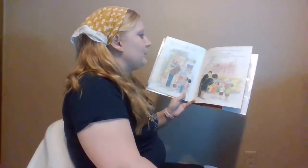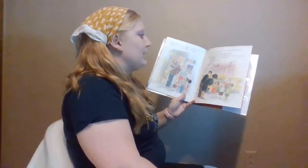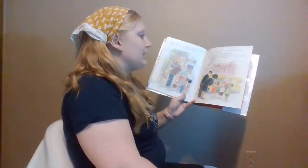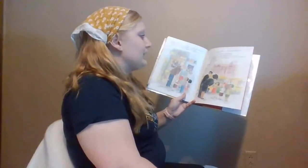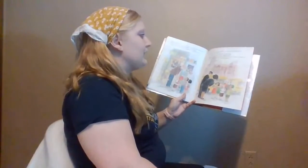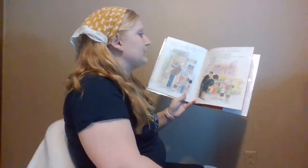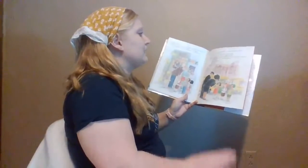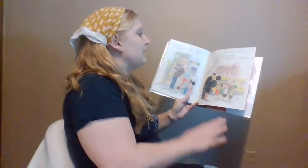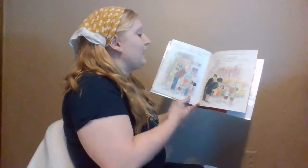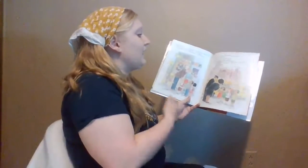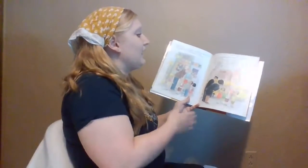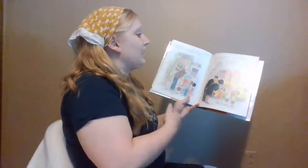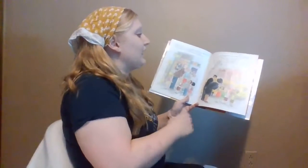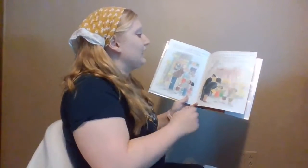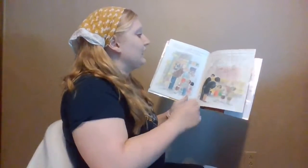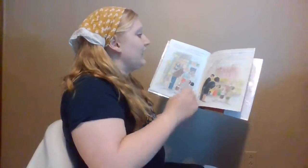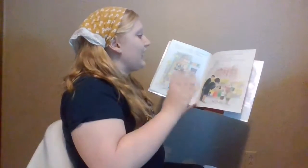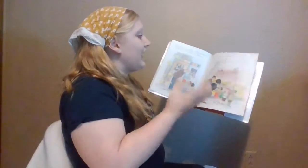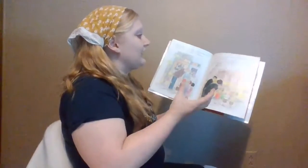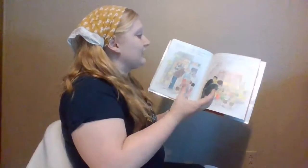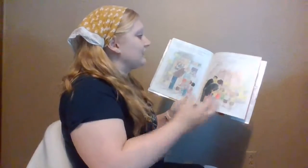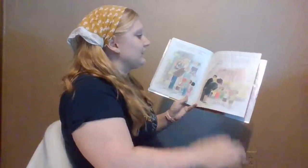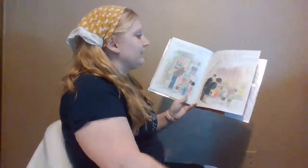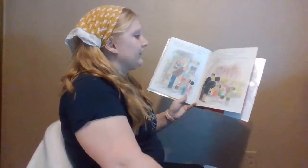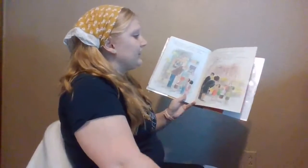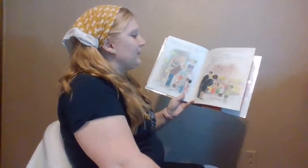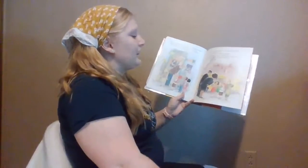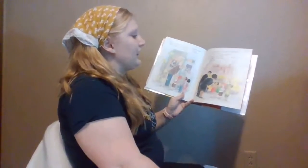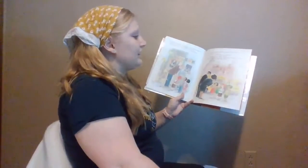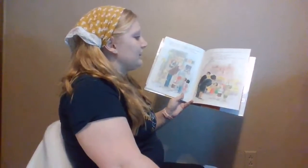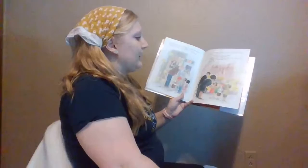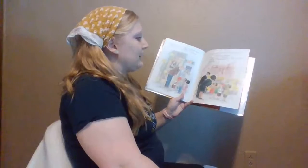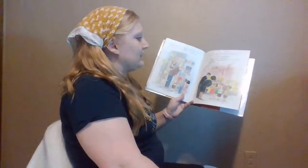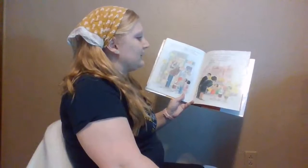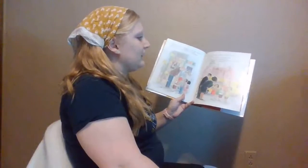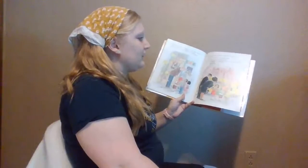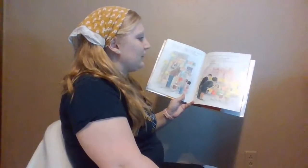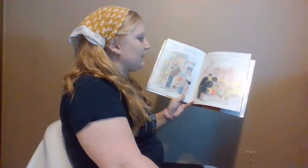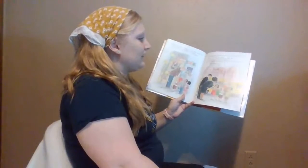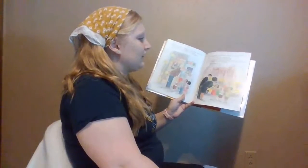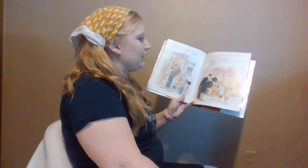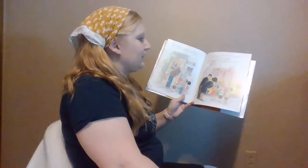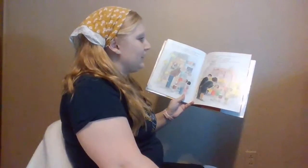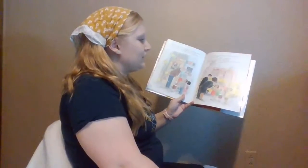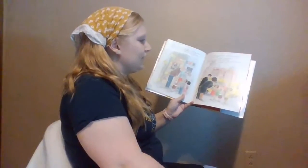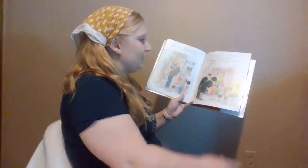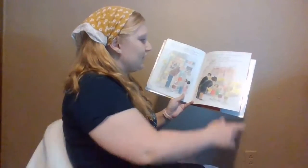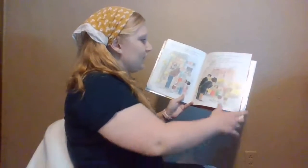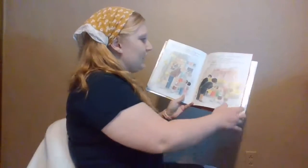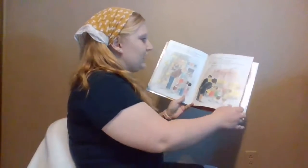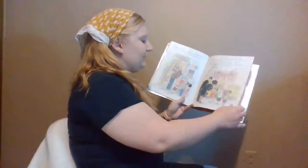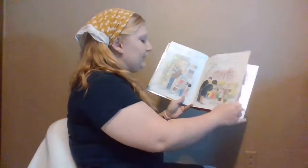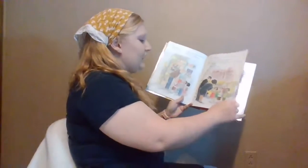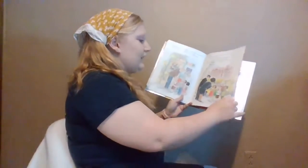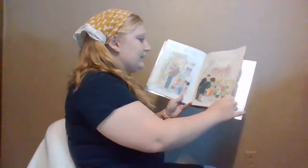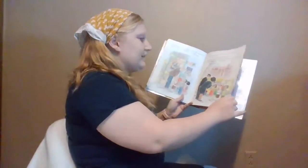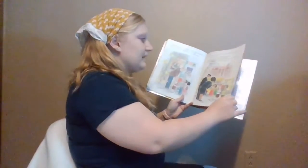We learned a song in class. Bernard smiles. Hurry, boys and girls, the bus driver is waiting. See